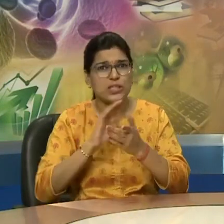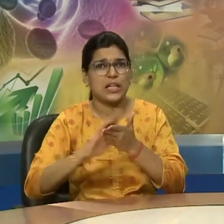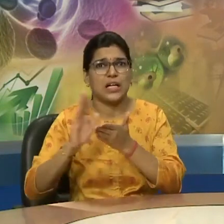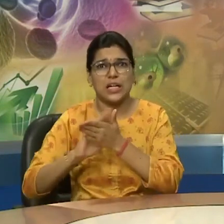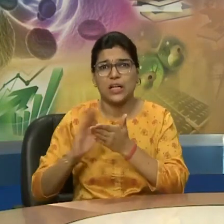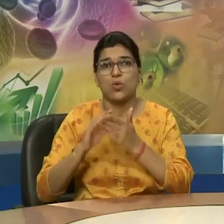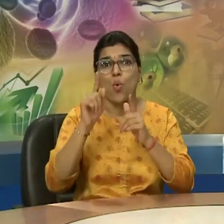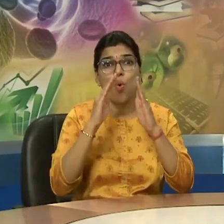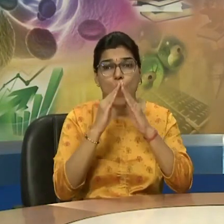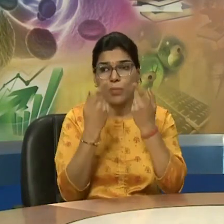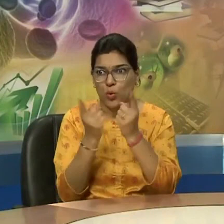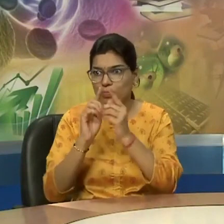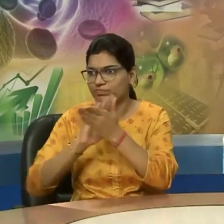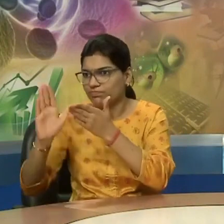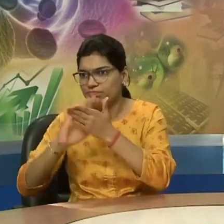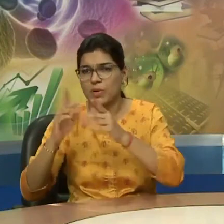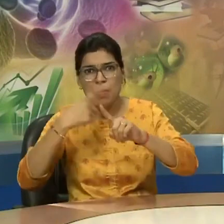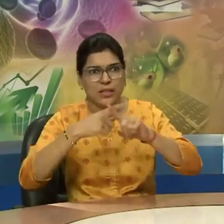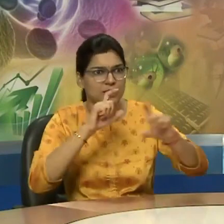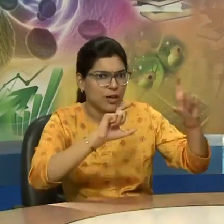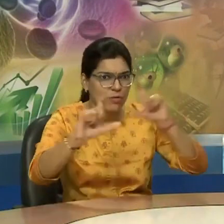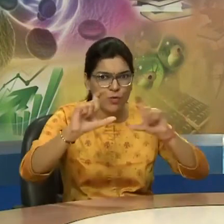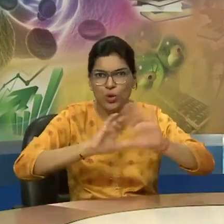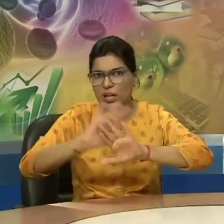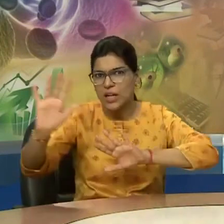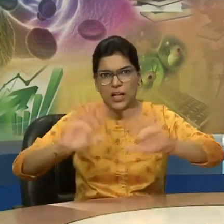hygiene, vaccination and timely care.